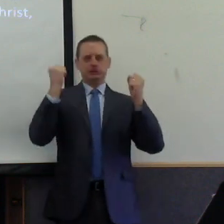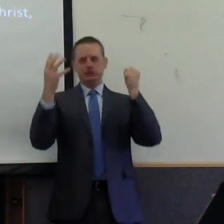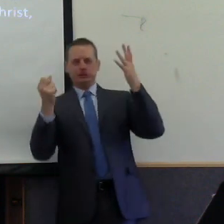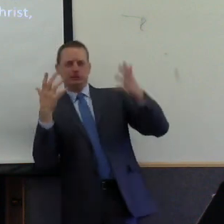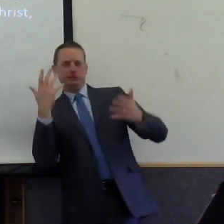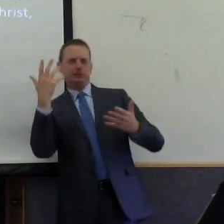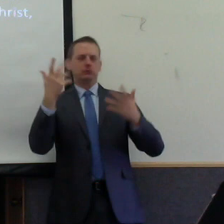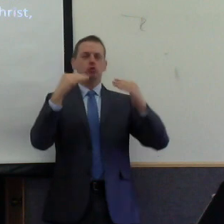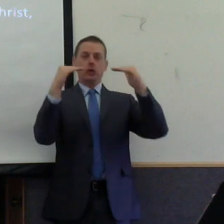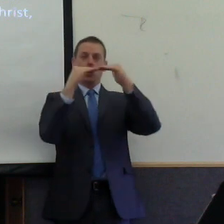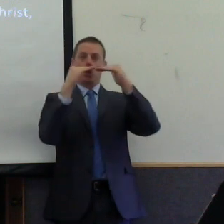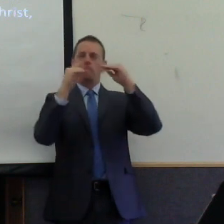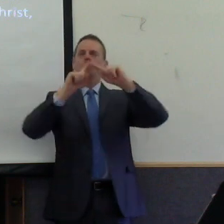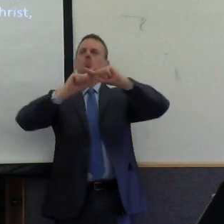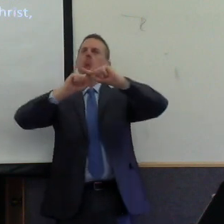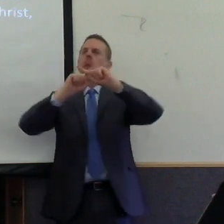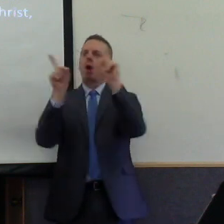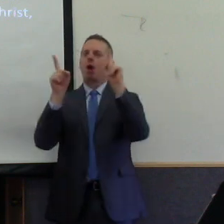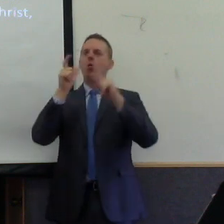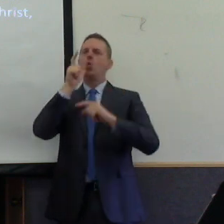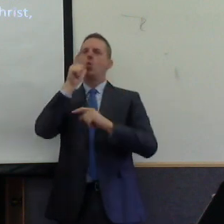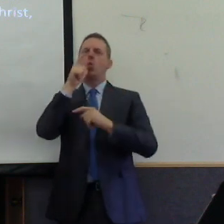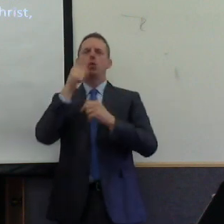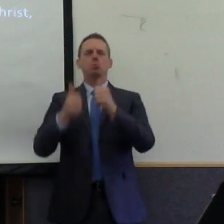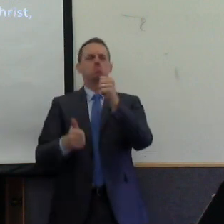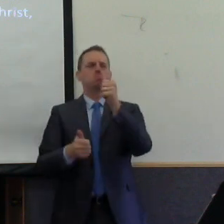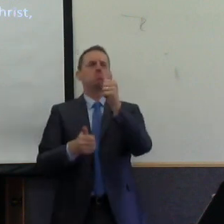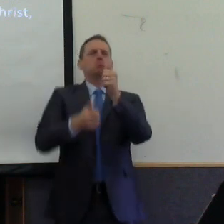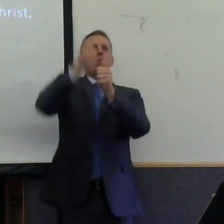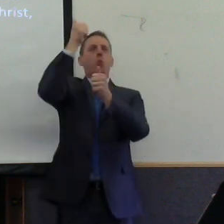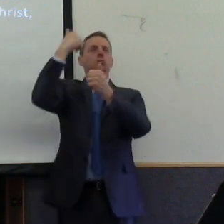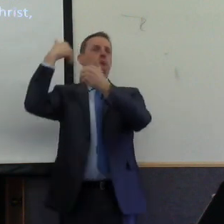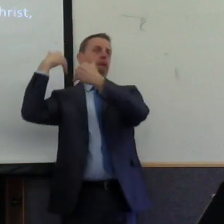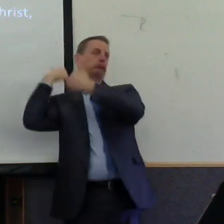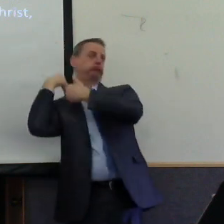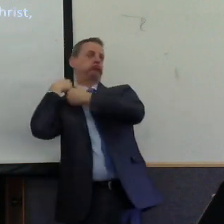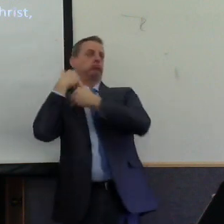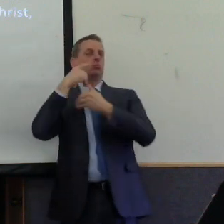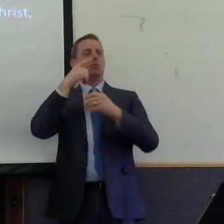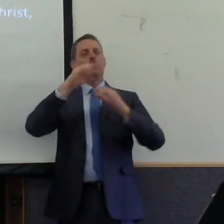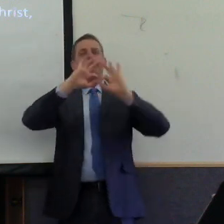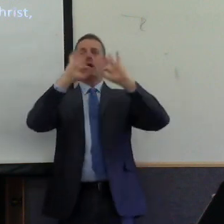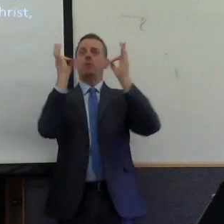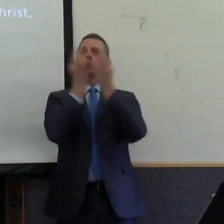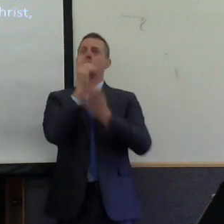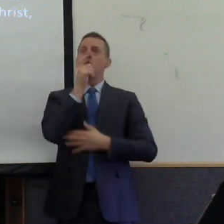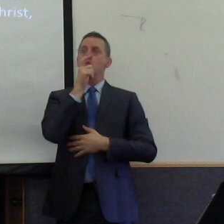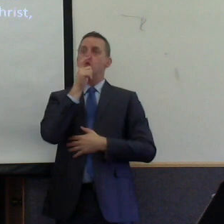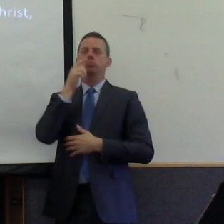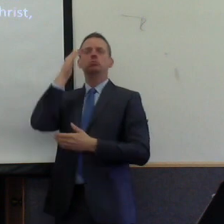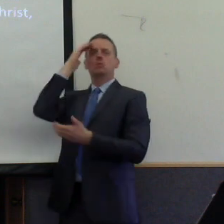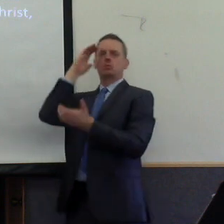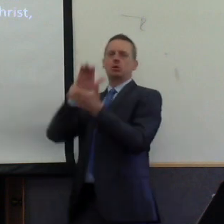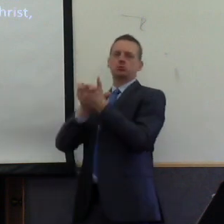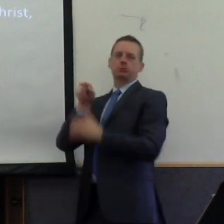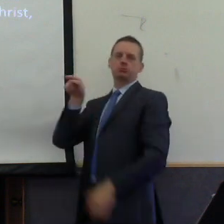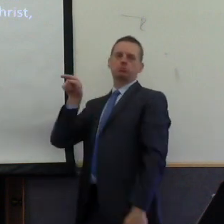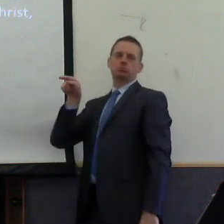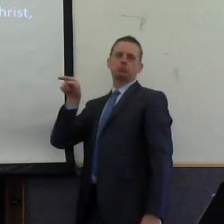But Who has the most responsibility